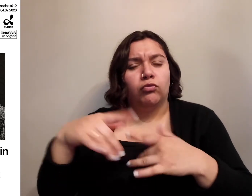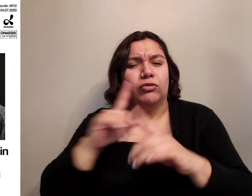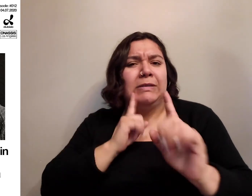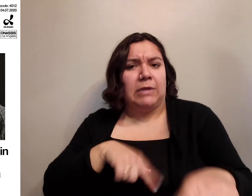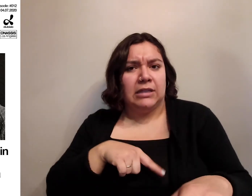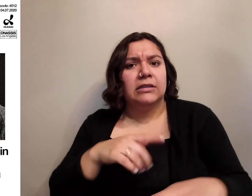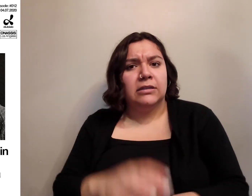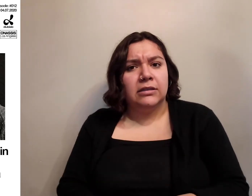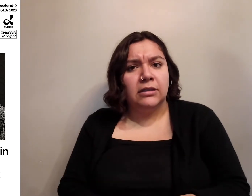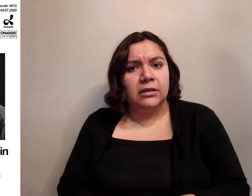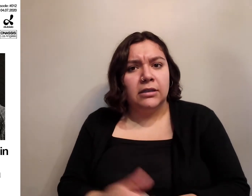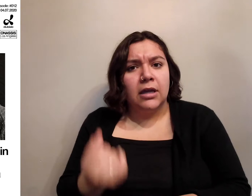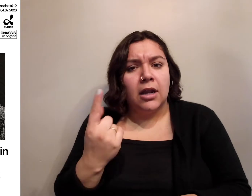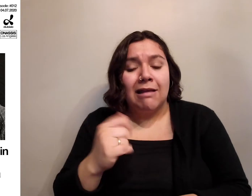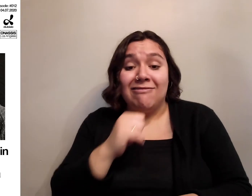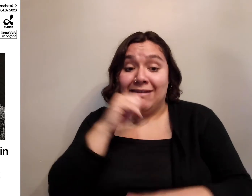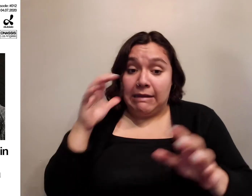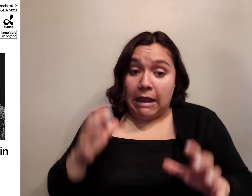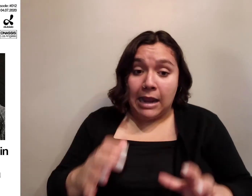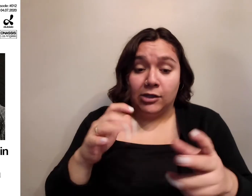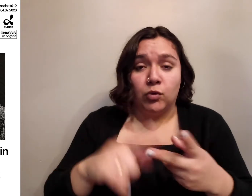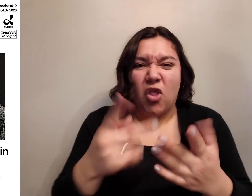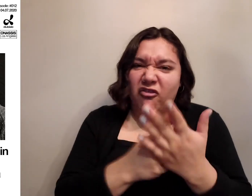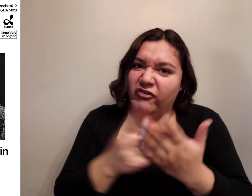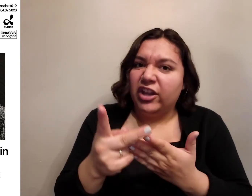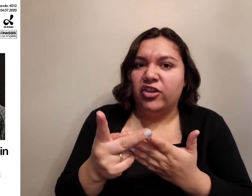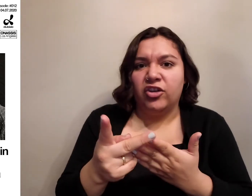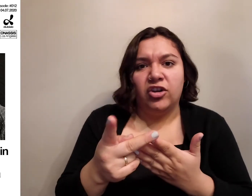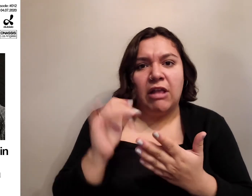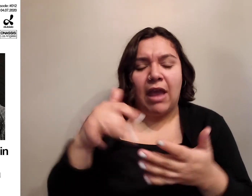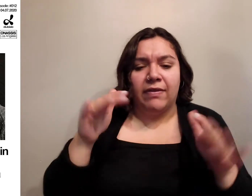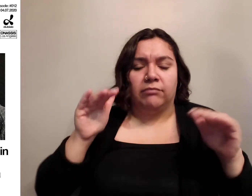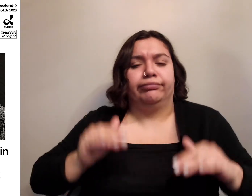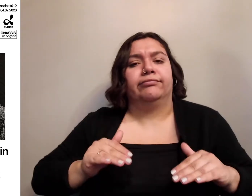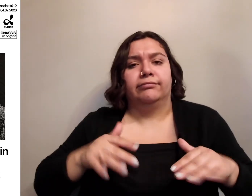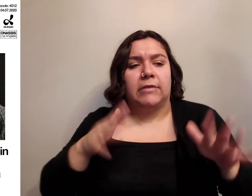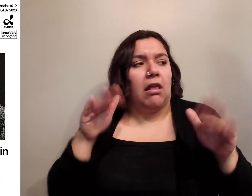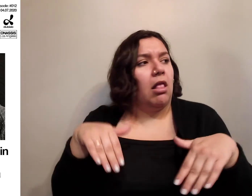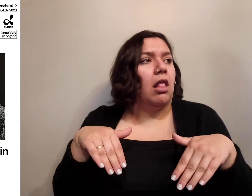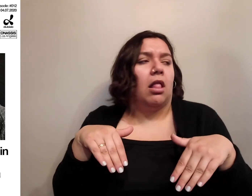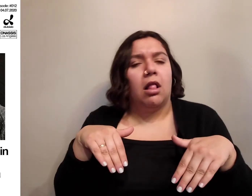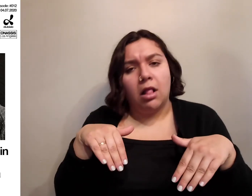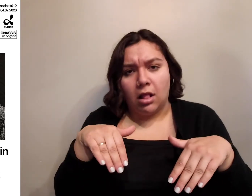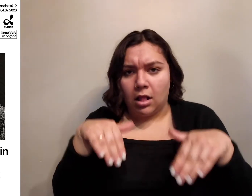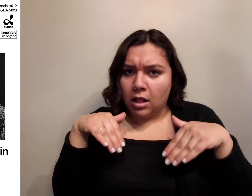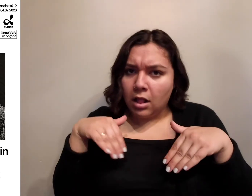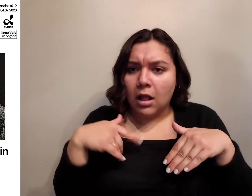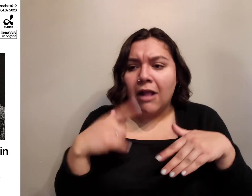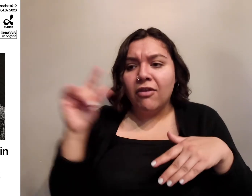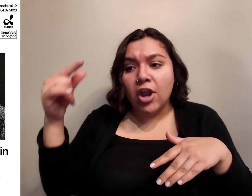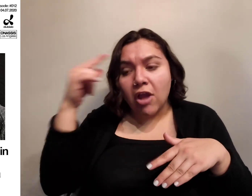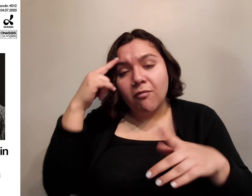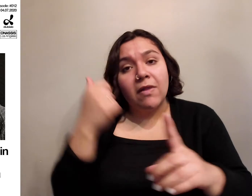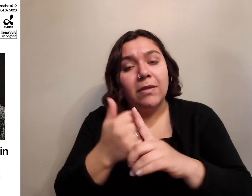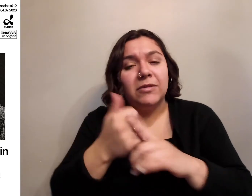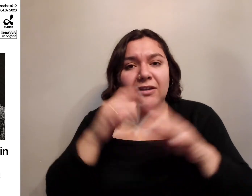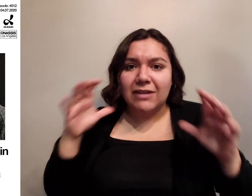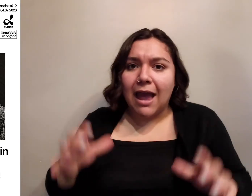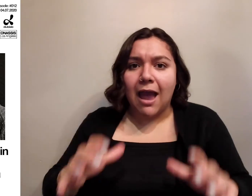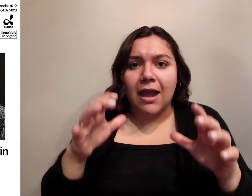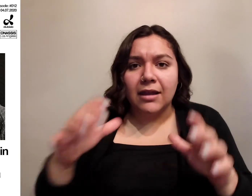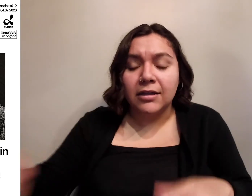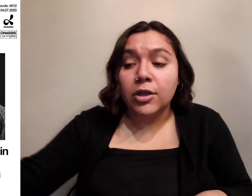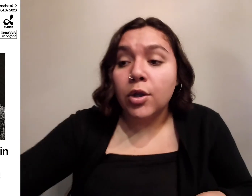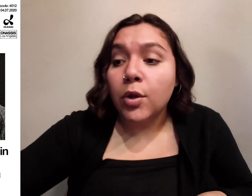the inaction or the failure, the sclerotic pace at which the federal government acts